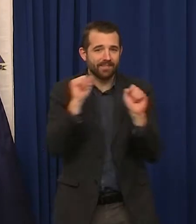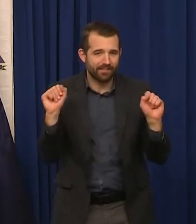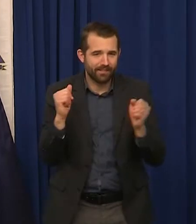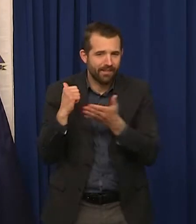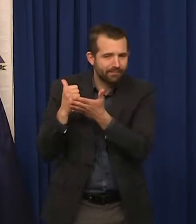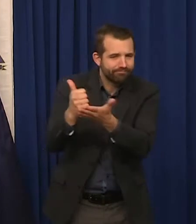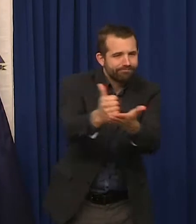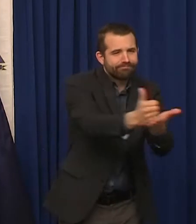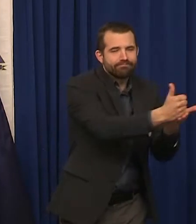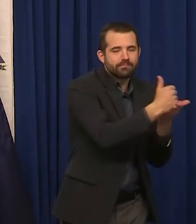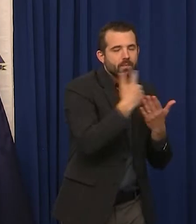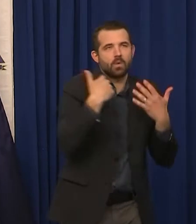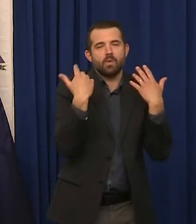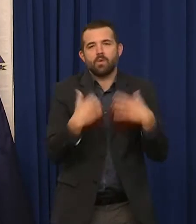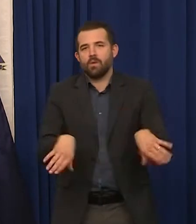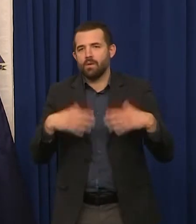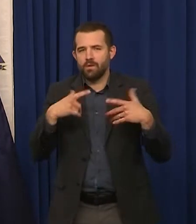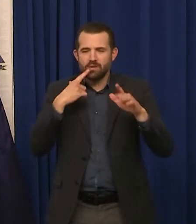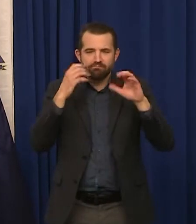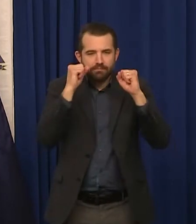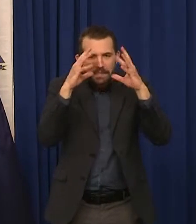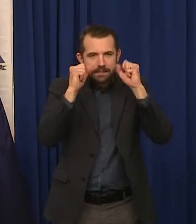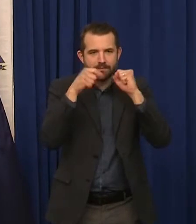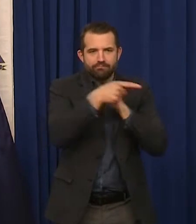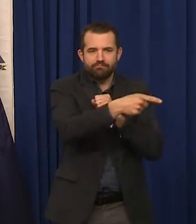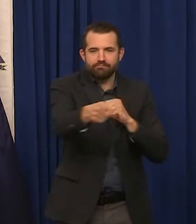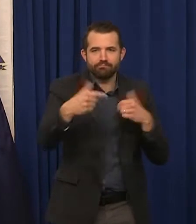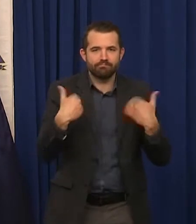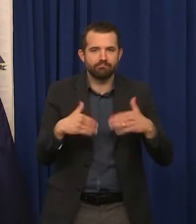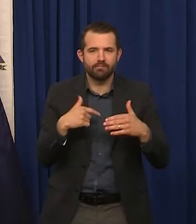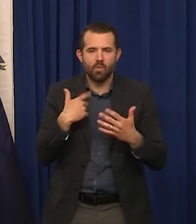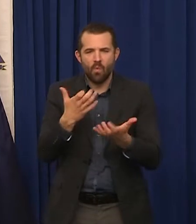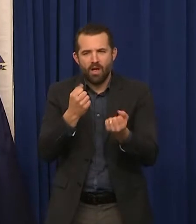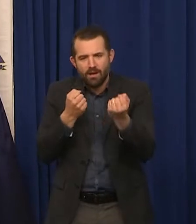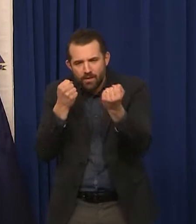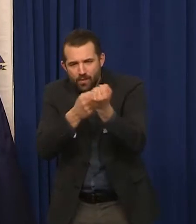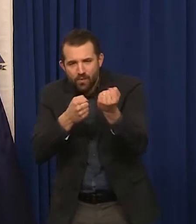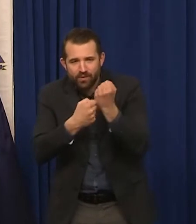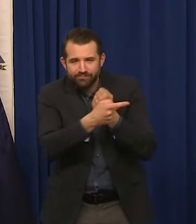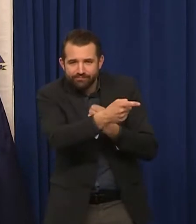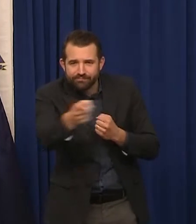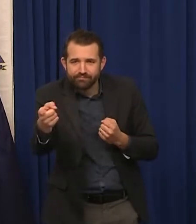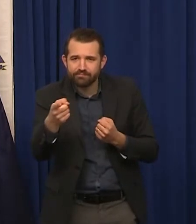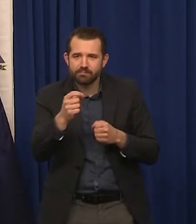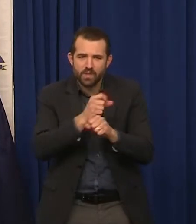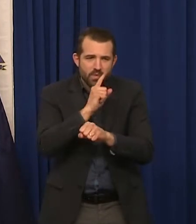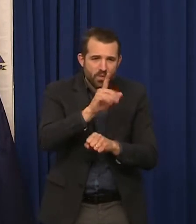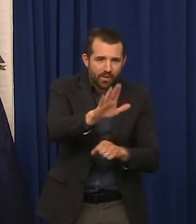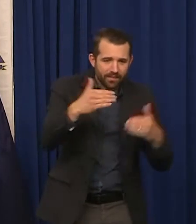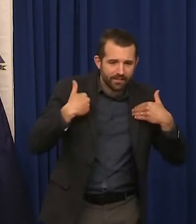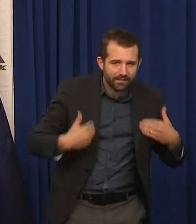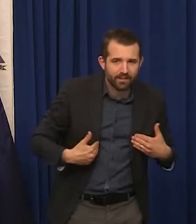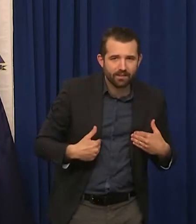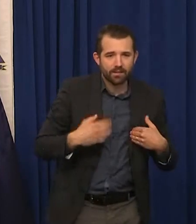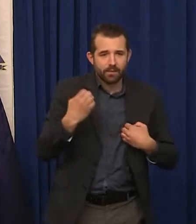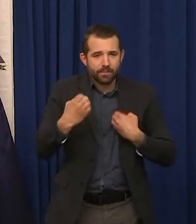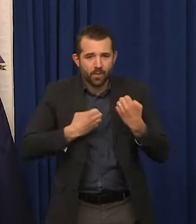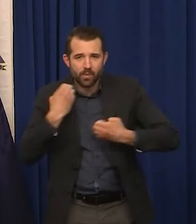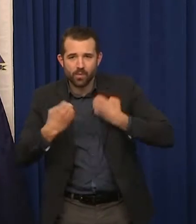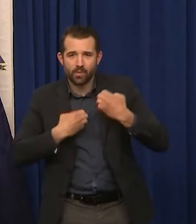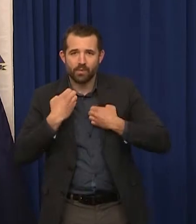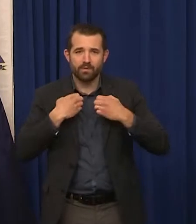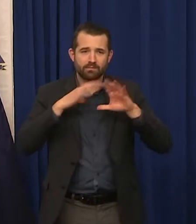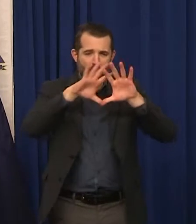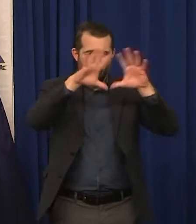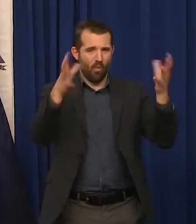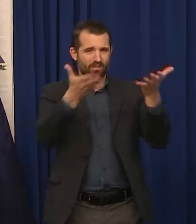astonishing. And we want to be able to support you physically, emotionally, and in every other way possible